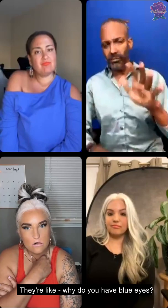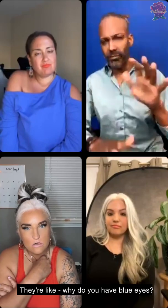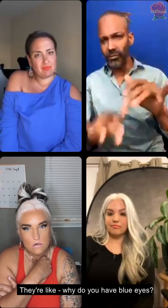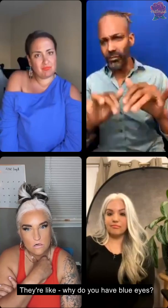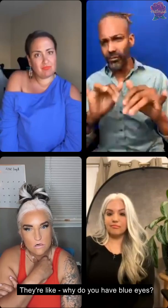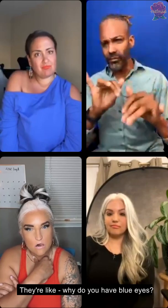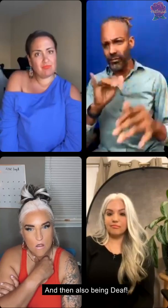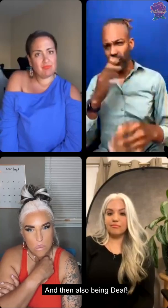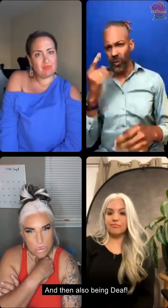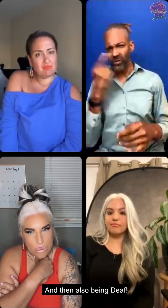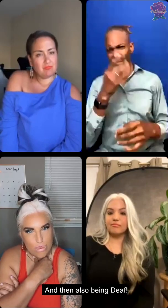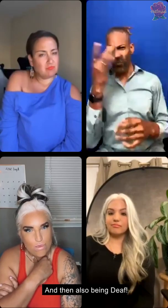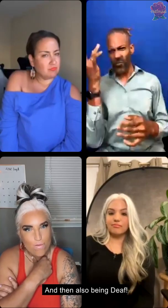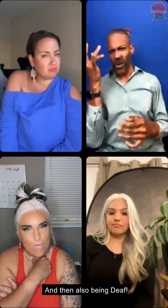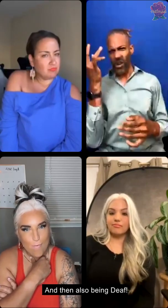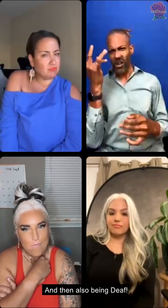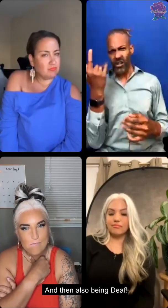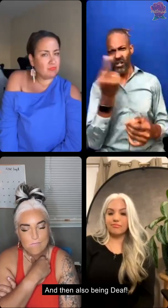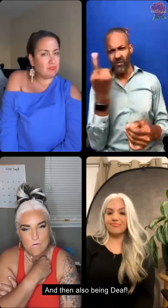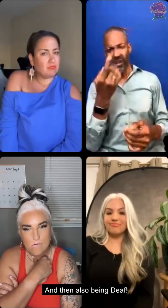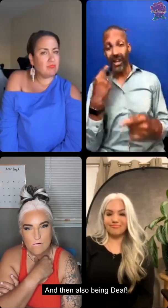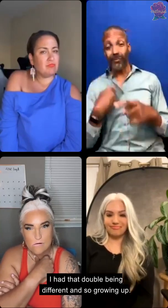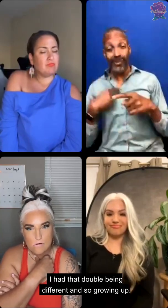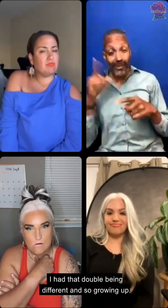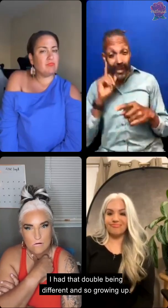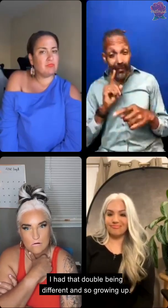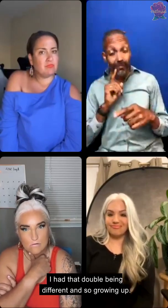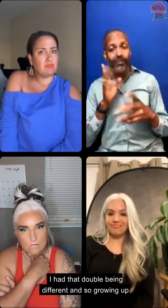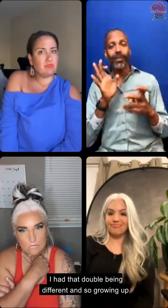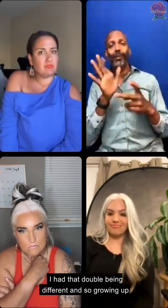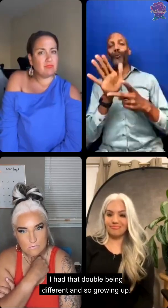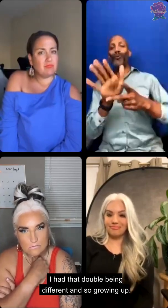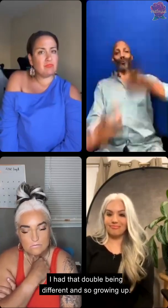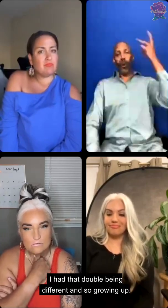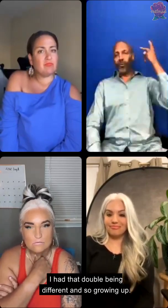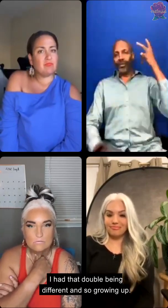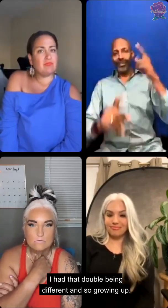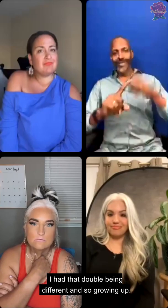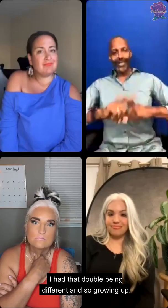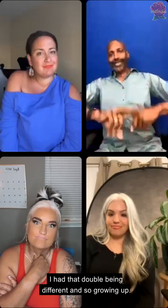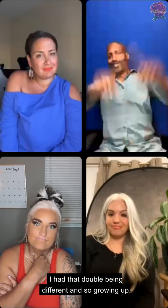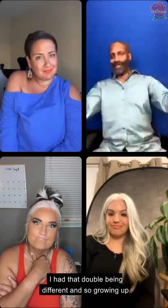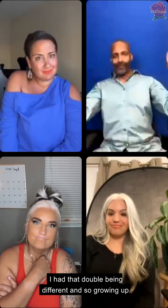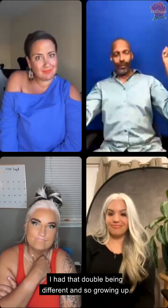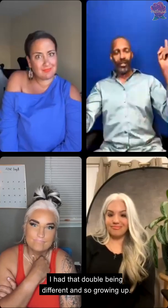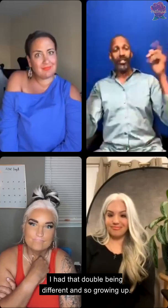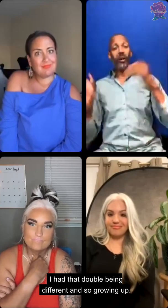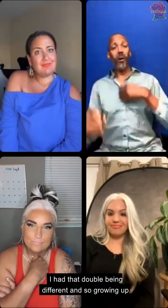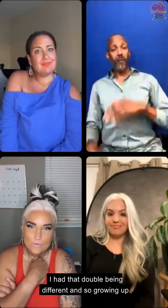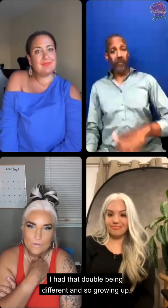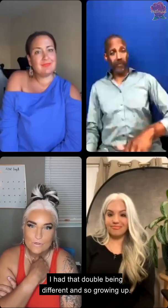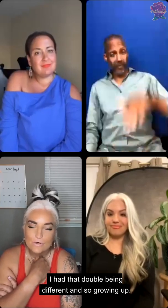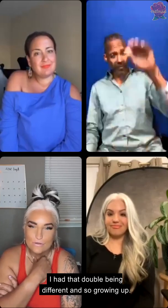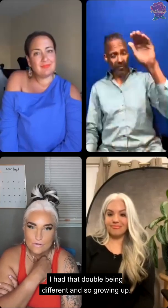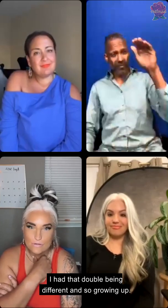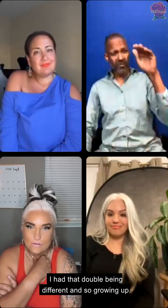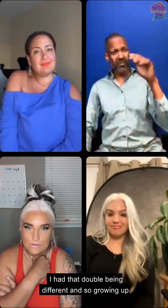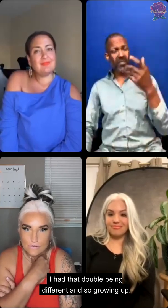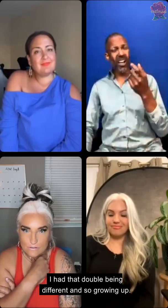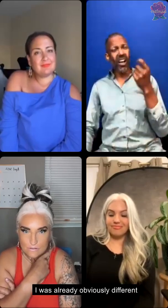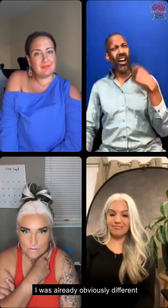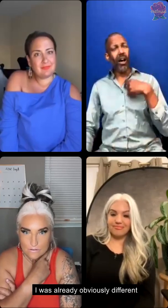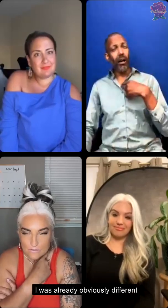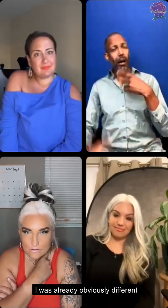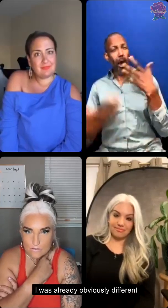the blue eyes. They were like, why do you have blue eyes? And then also being deaf, I had that double being different. And so growing